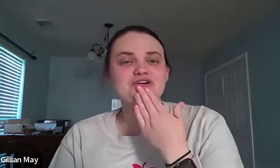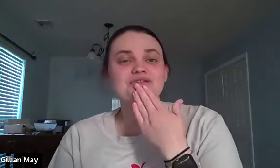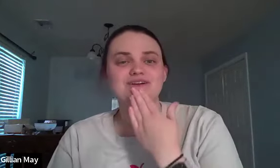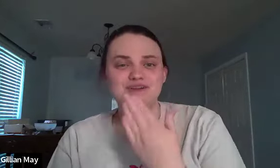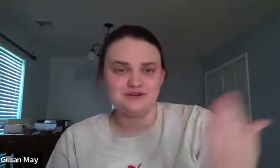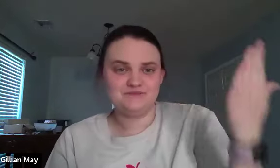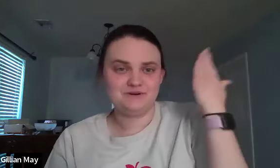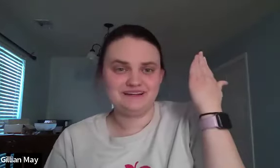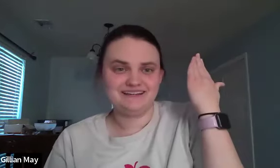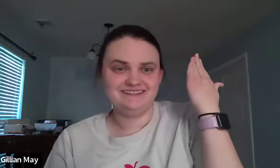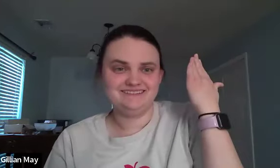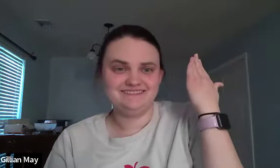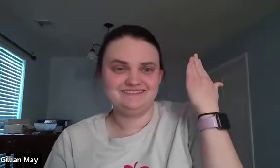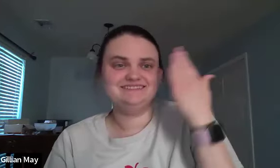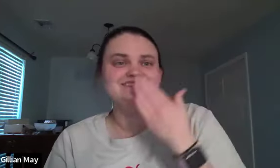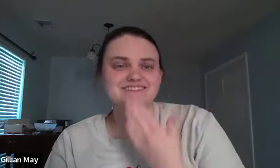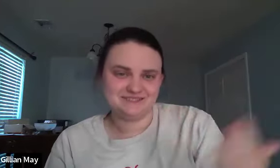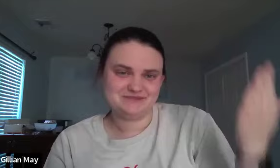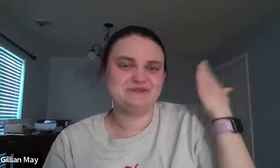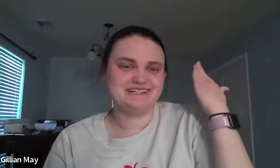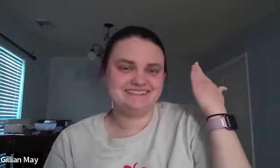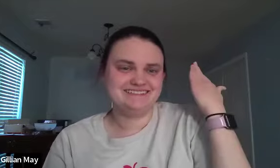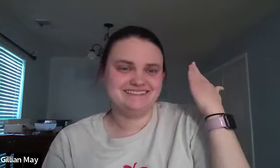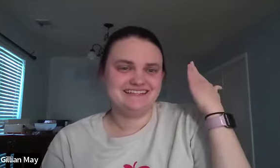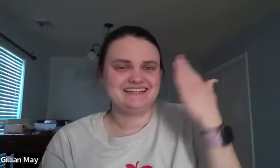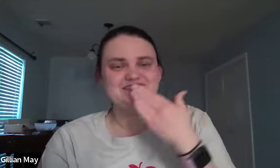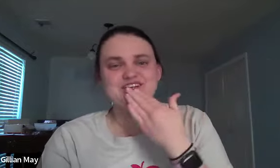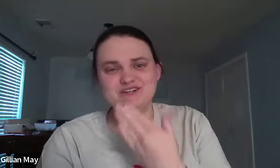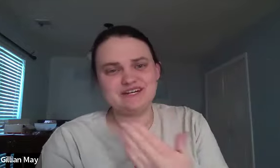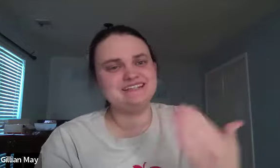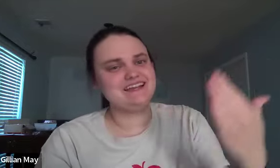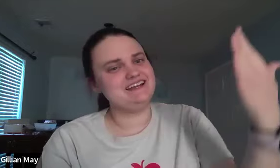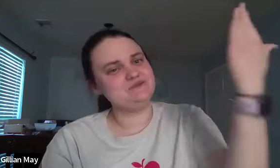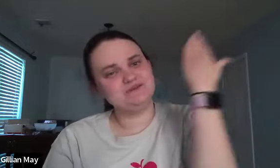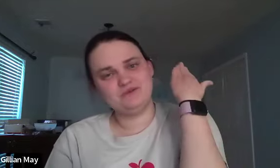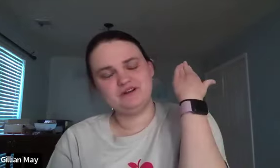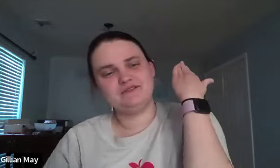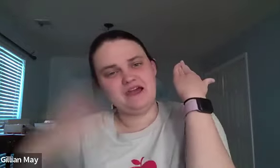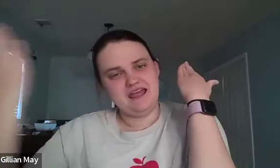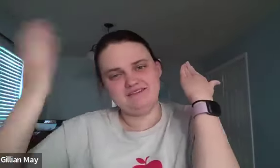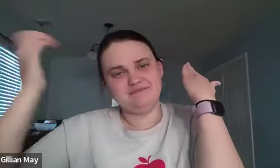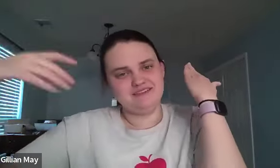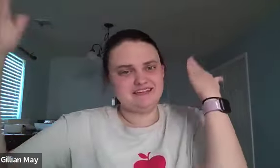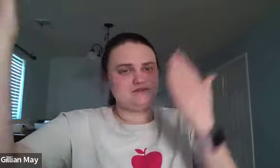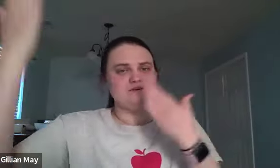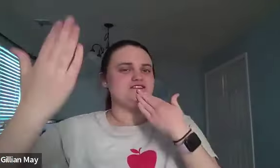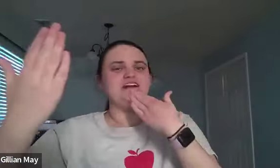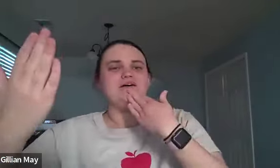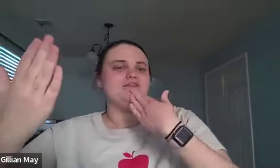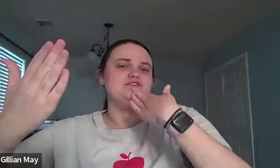go, good morning. Good morning. It's the good tied in with the morning without having to make this other one. So you're not having to do this